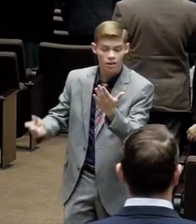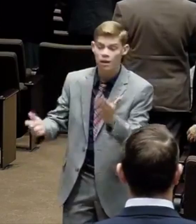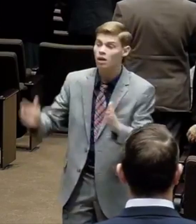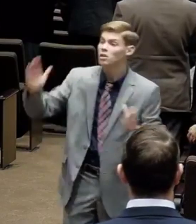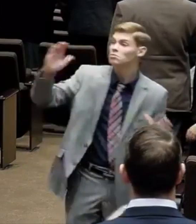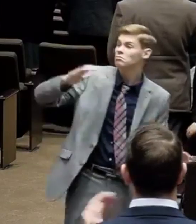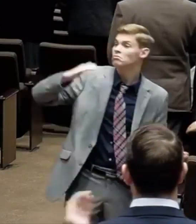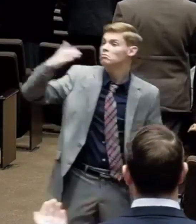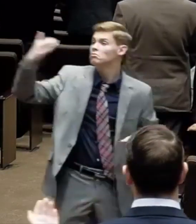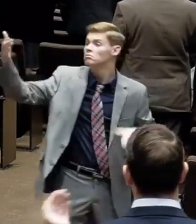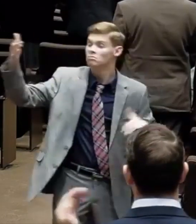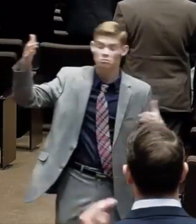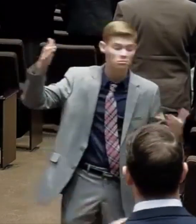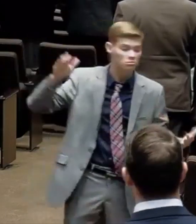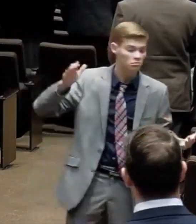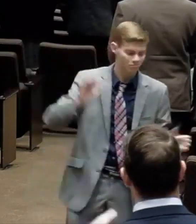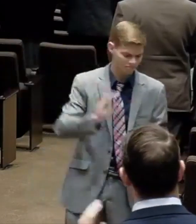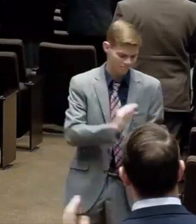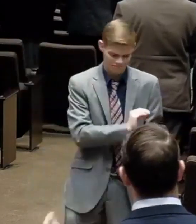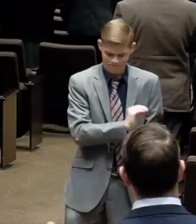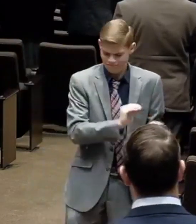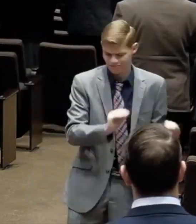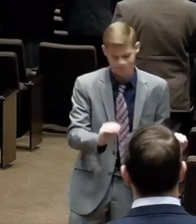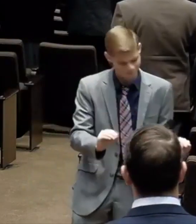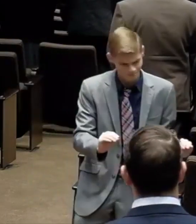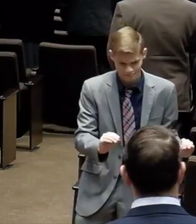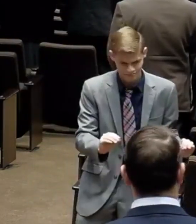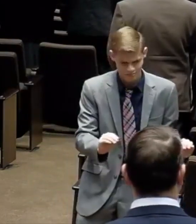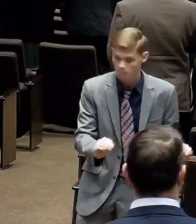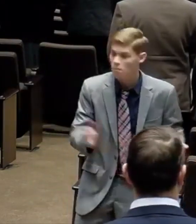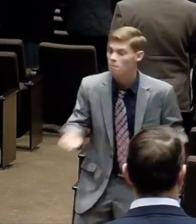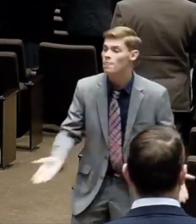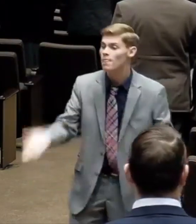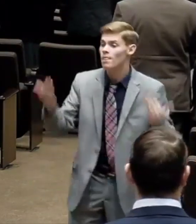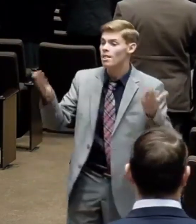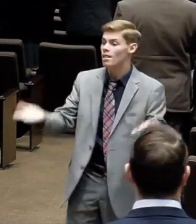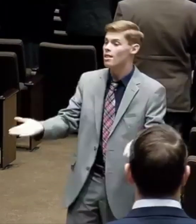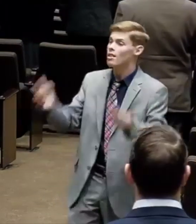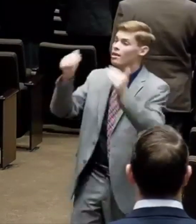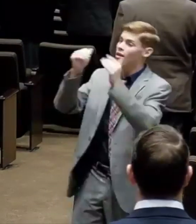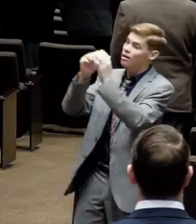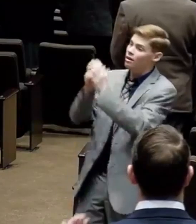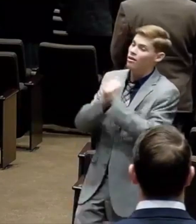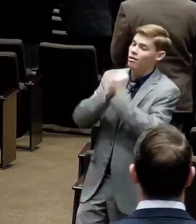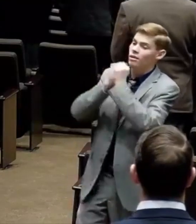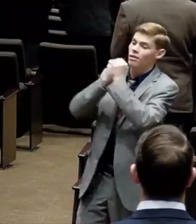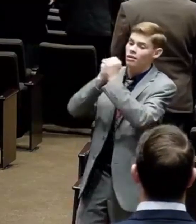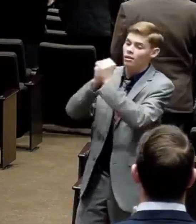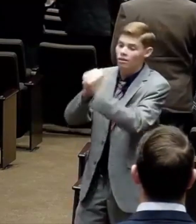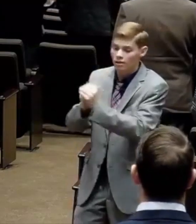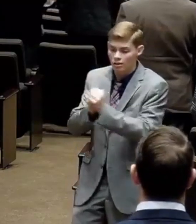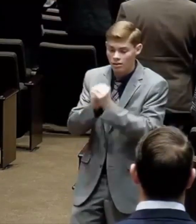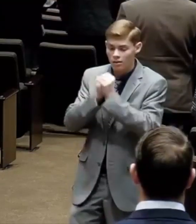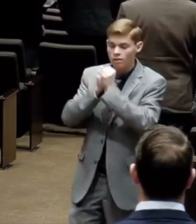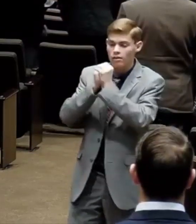nothing can compare. Come, let us adore adore